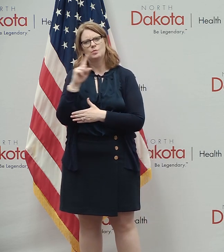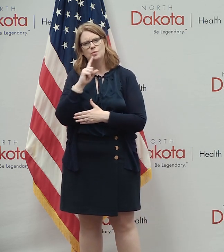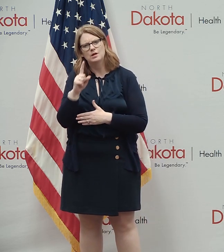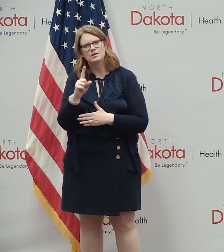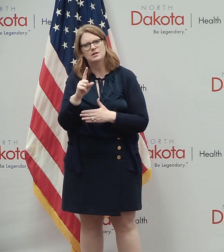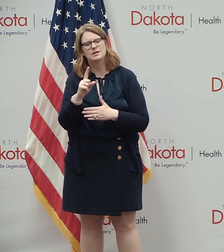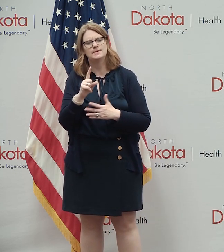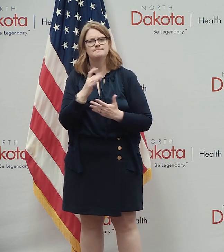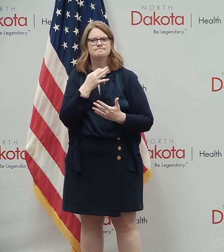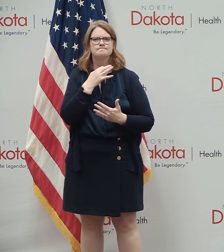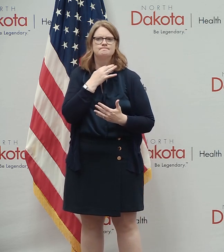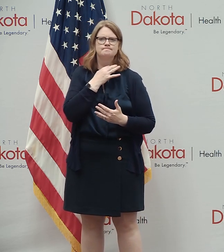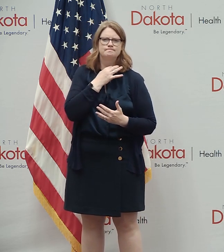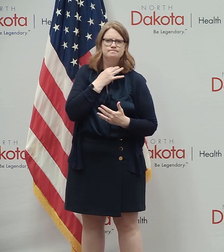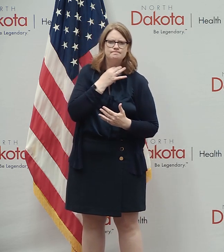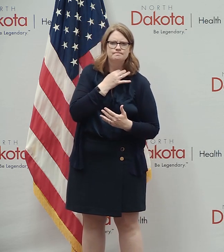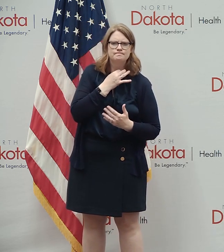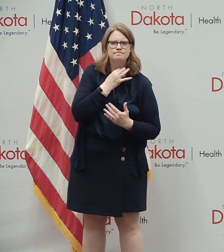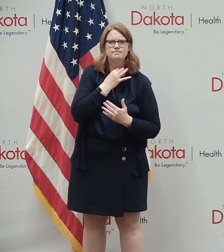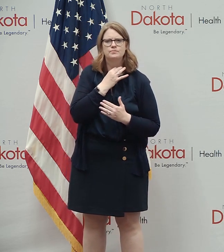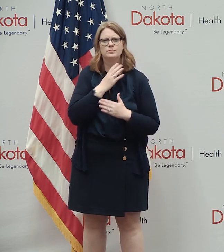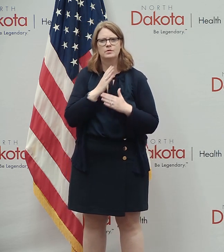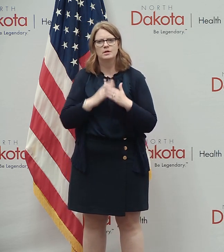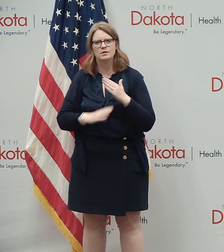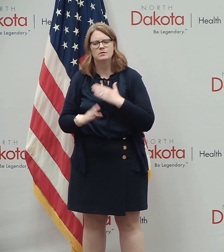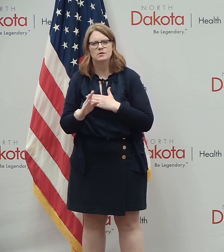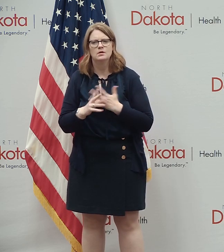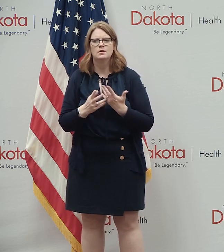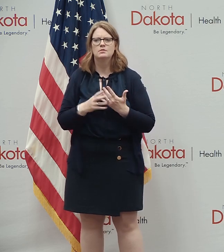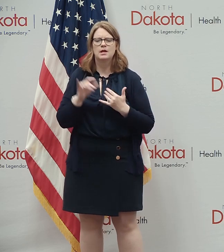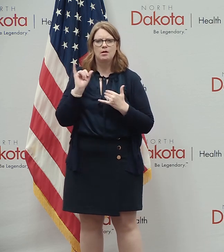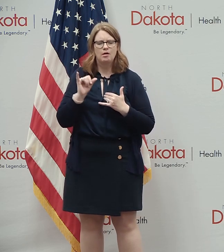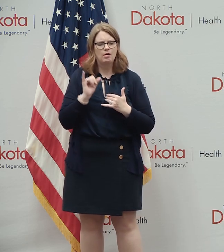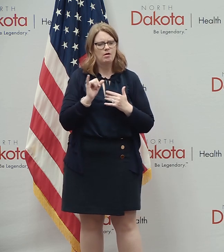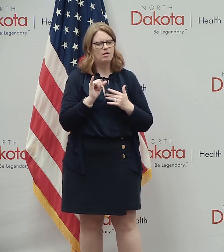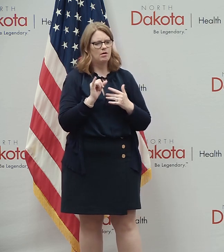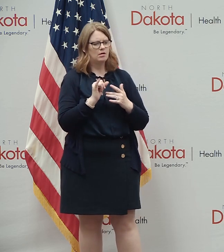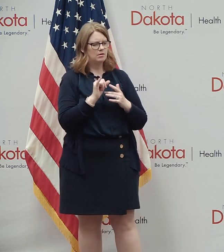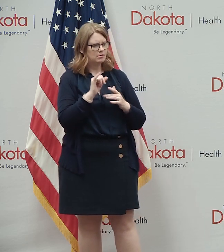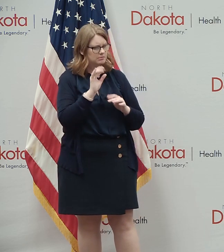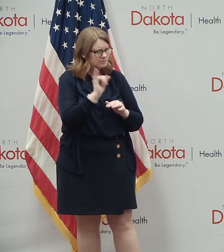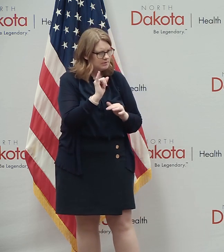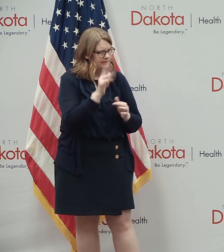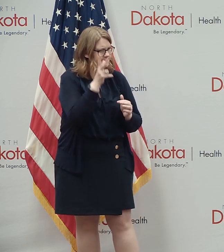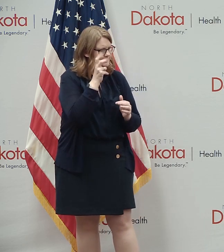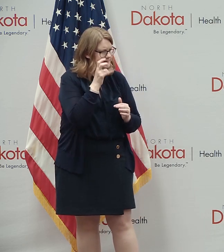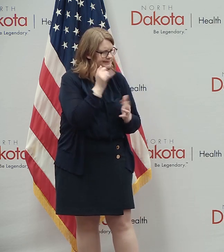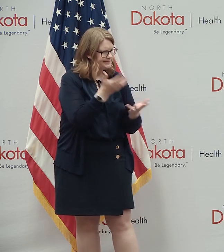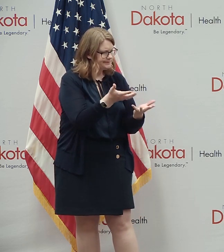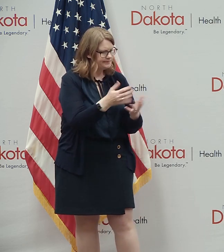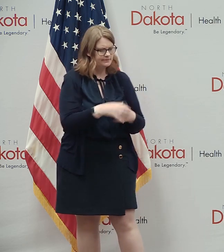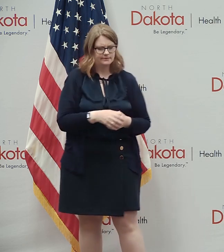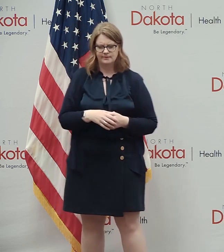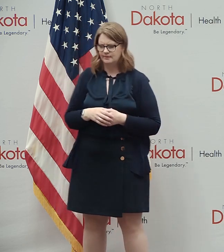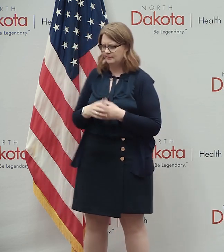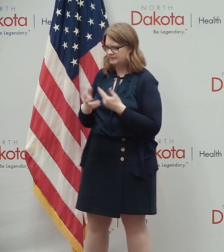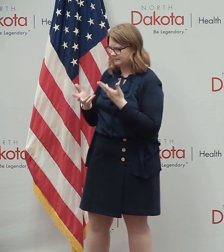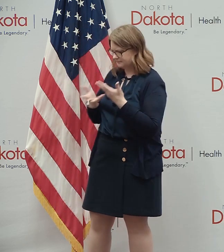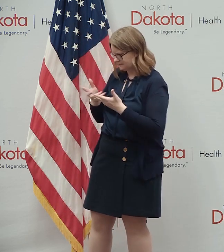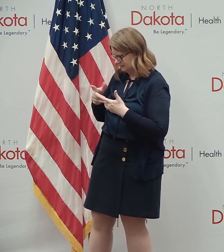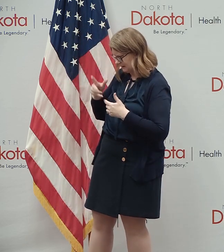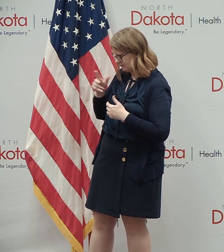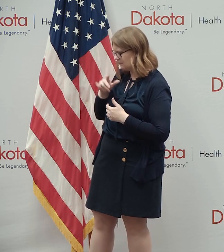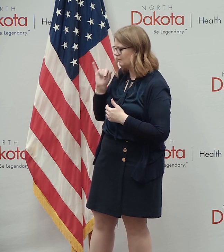and the curiosity to truly learn and understand each other. And again, coming out of this, we must all together have